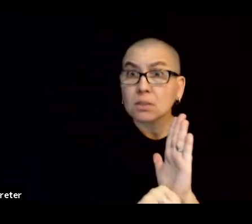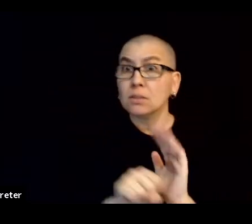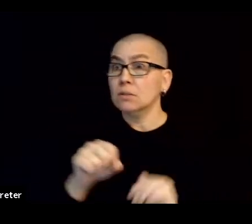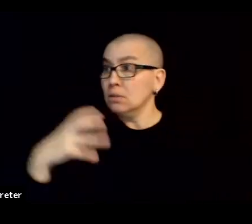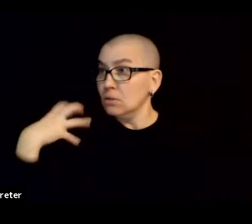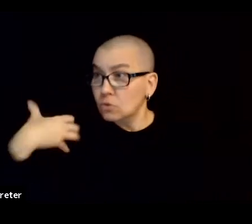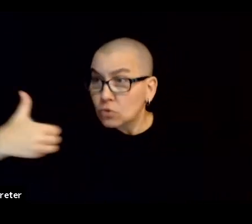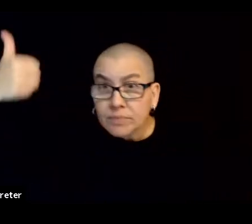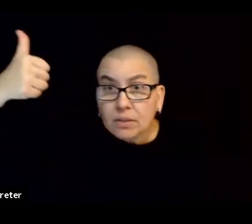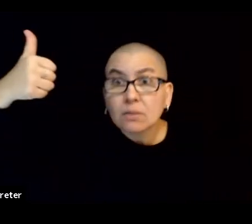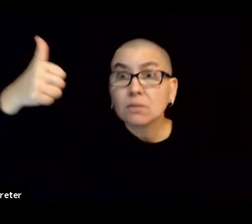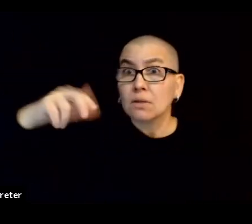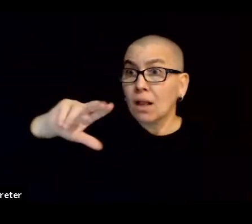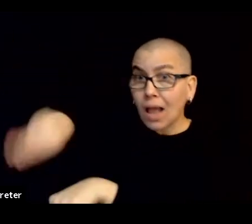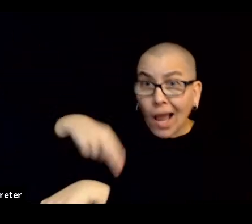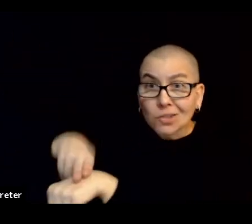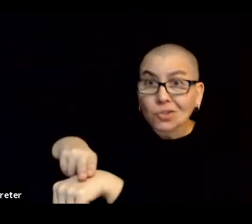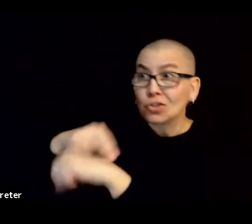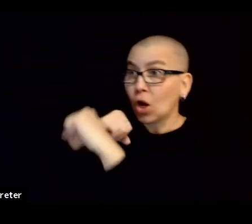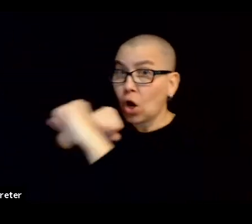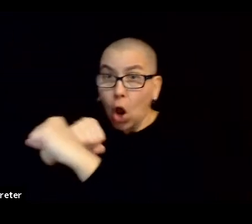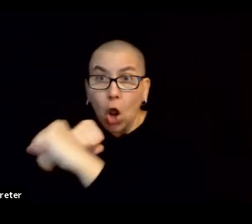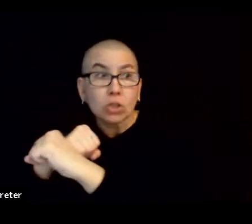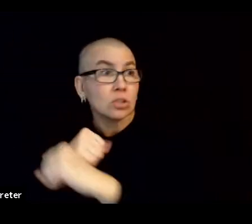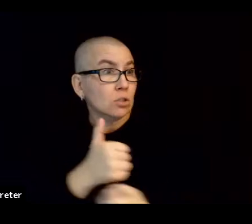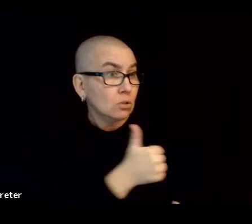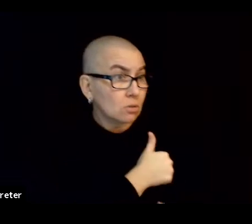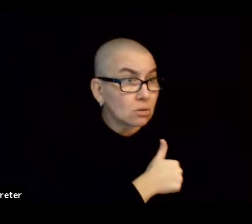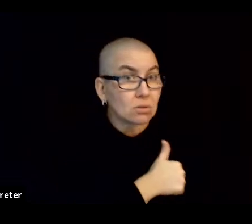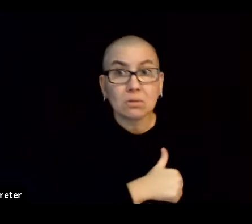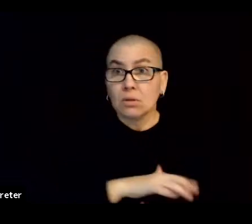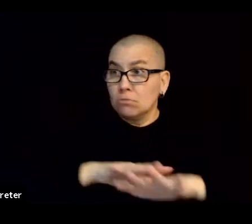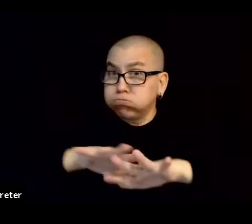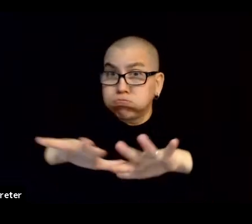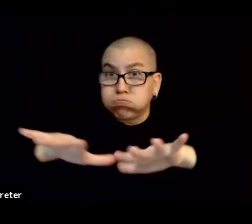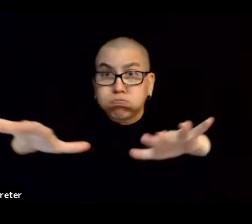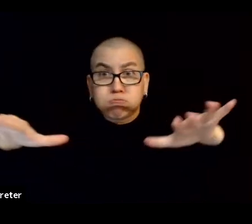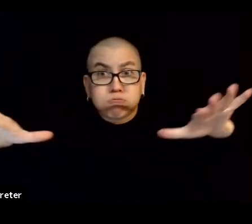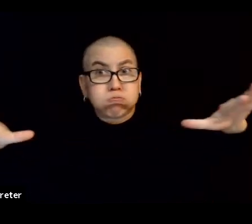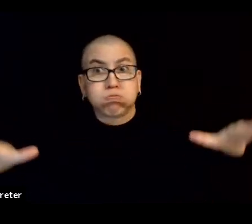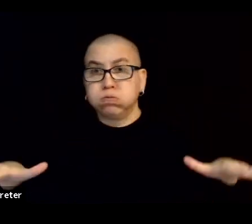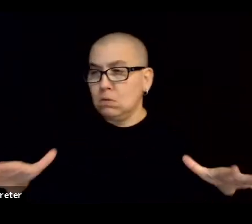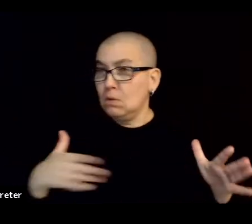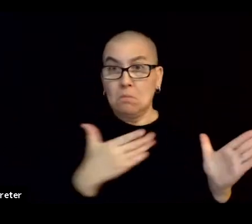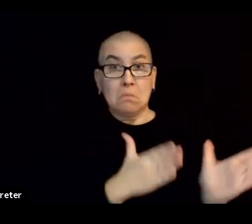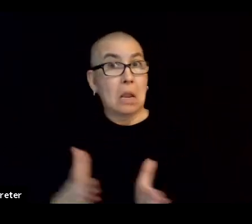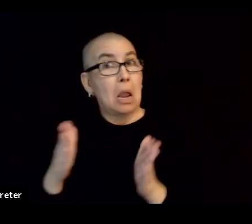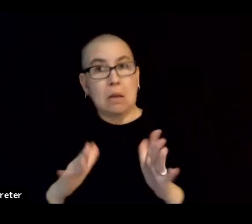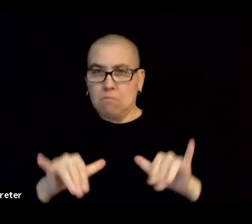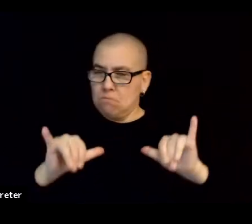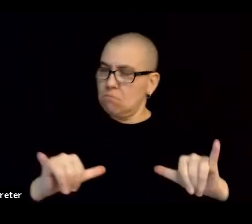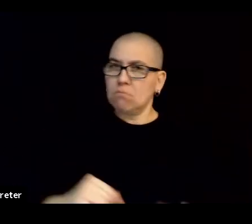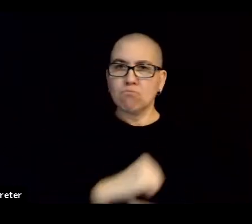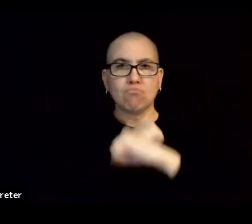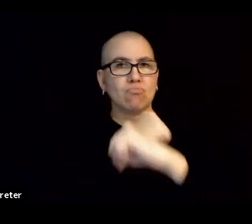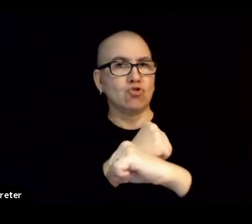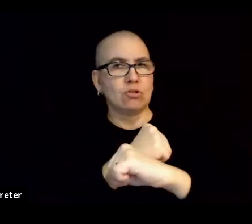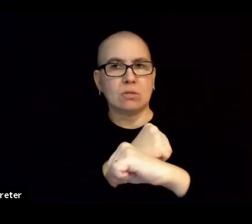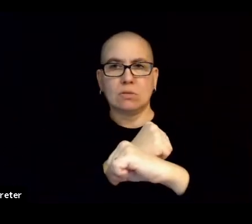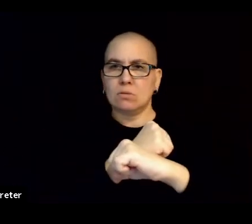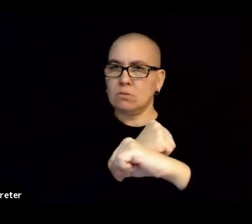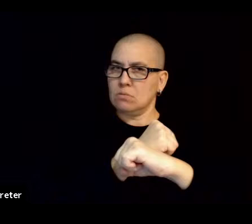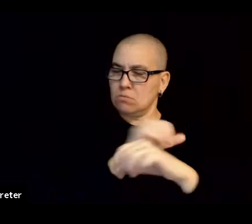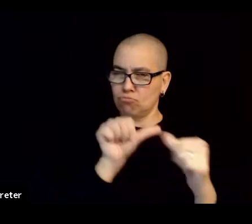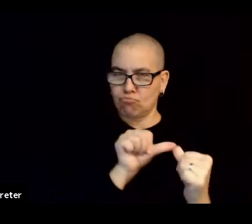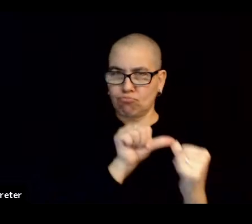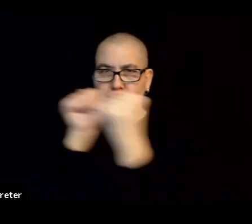your smile. 2021, unmask the real you and enjoy huge savings plus a lifetime guarantee. Going into Renew, it was